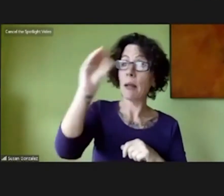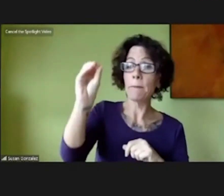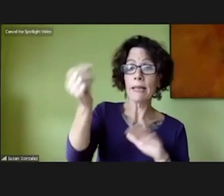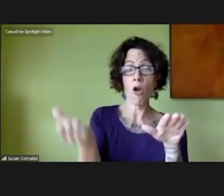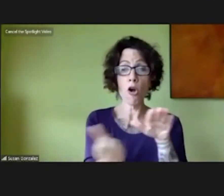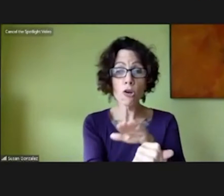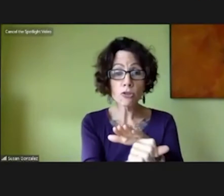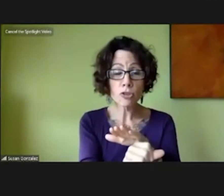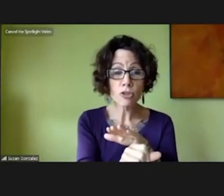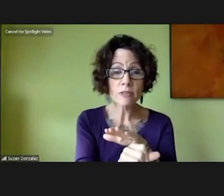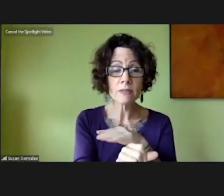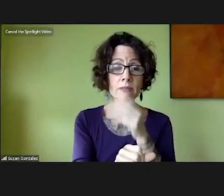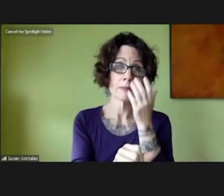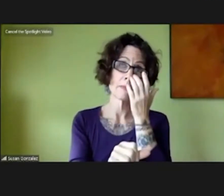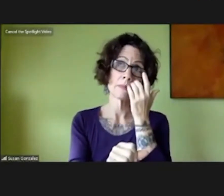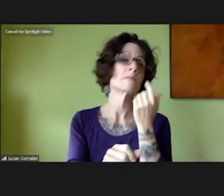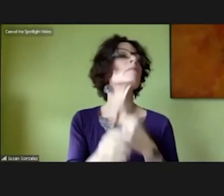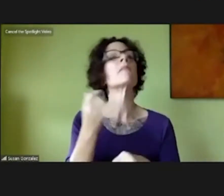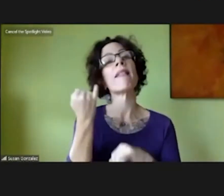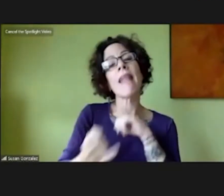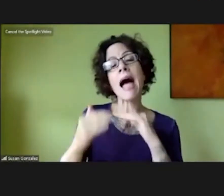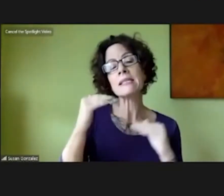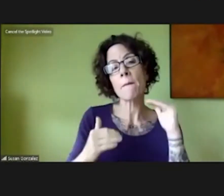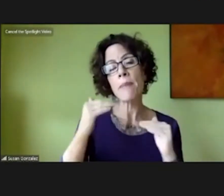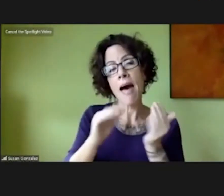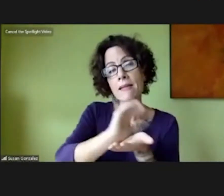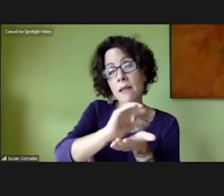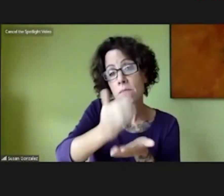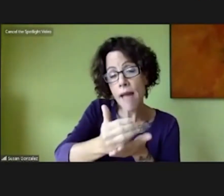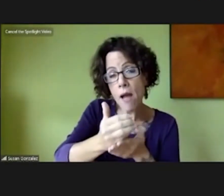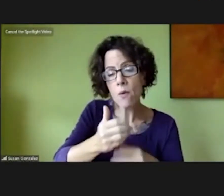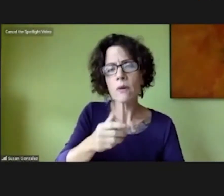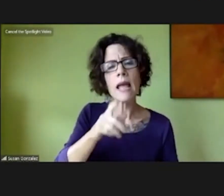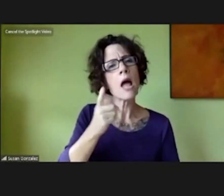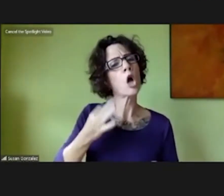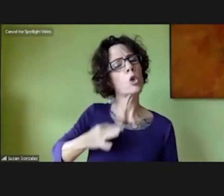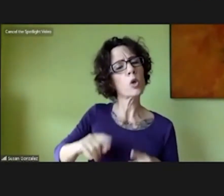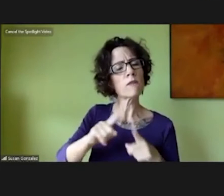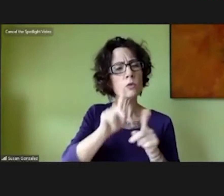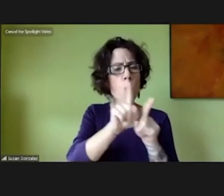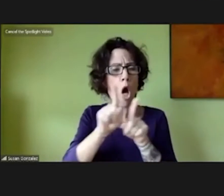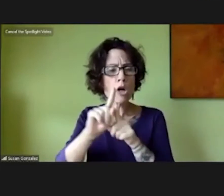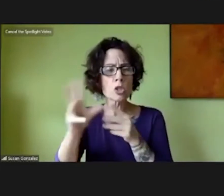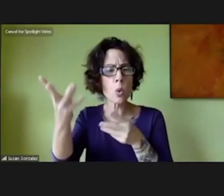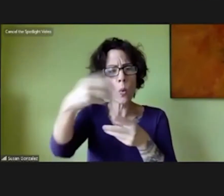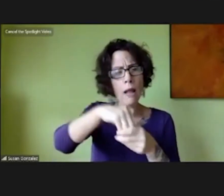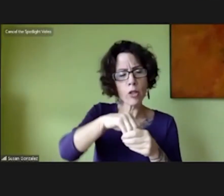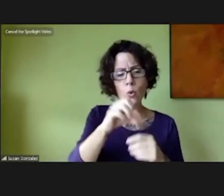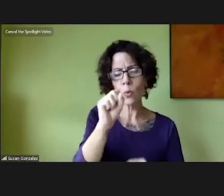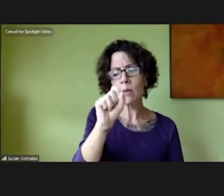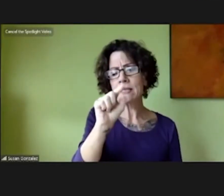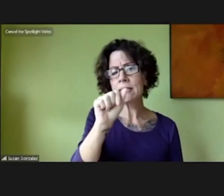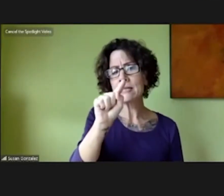retirement benefits. Again, include the account number and which company it is